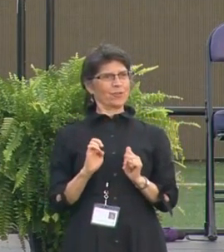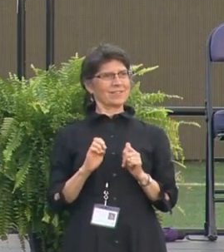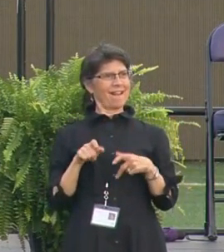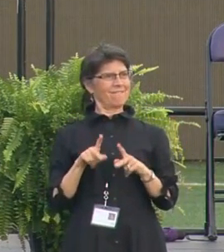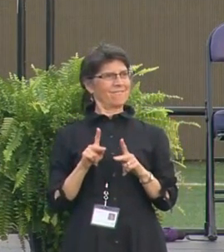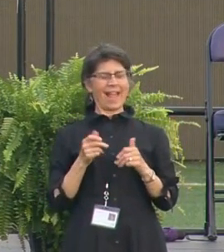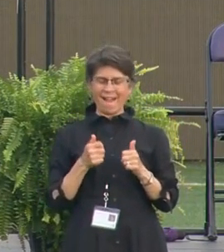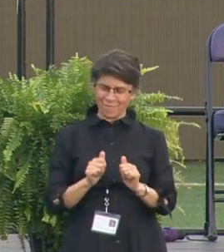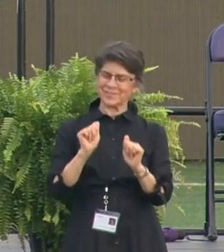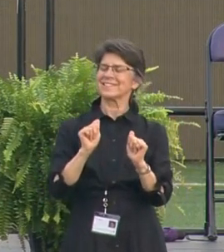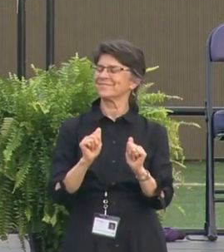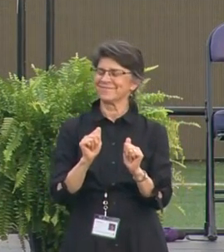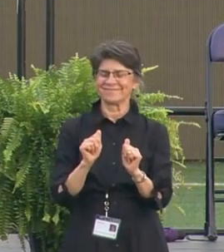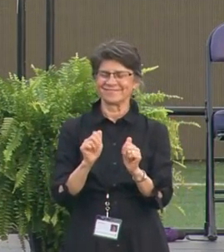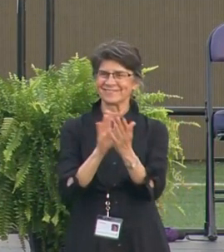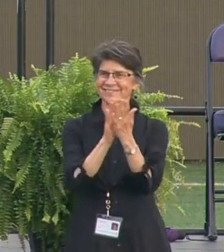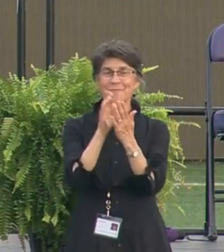staff that are here tonight as well, please?